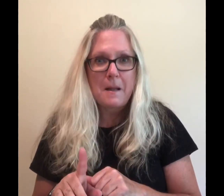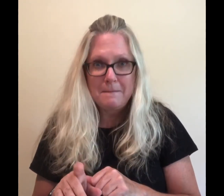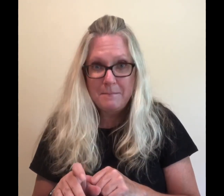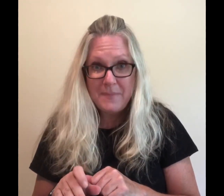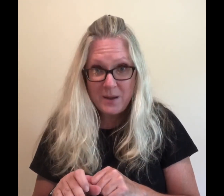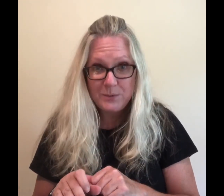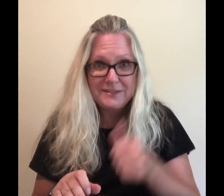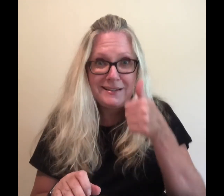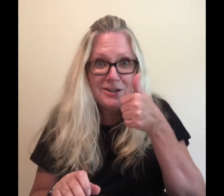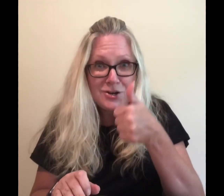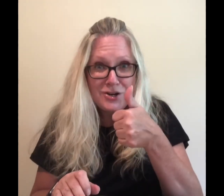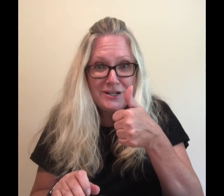Mouse, good.